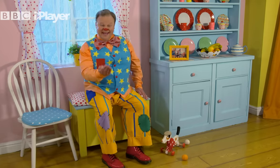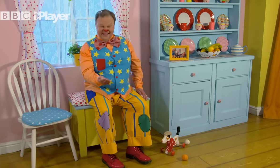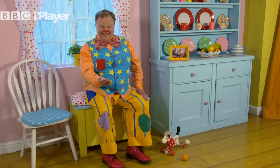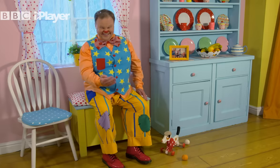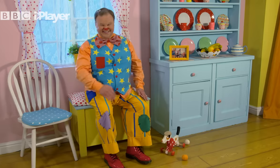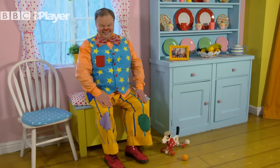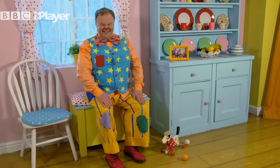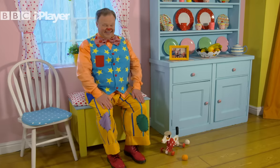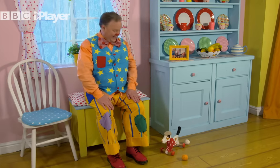please.